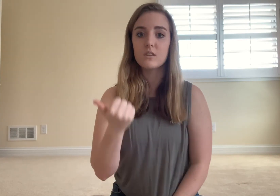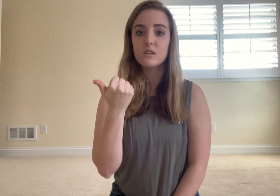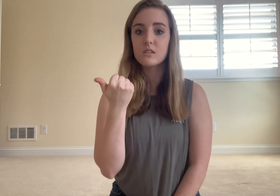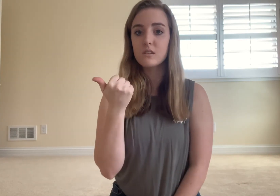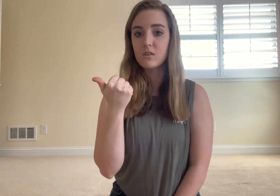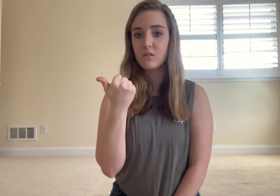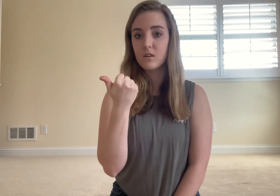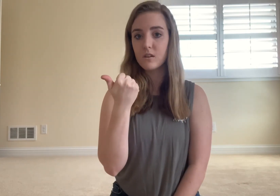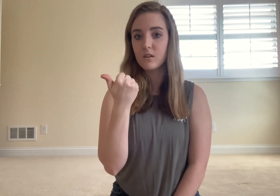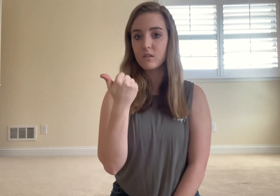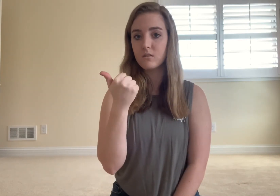this, you're in a,